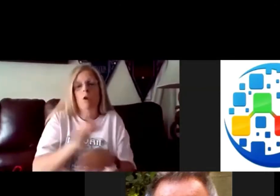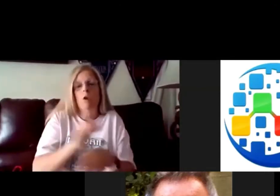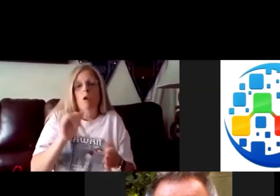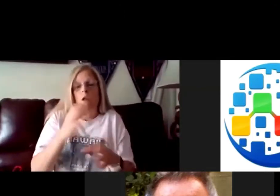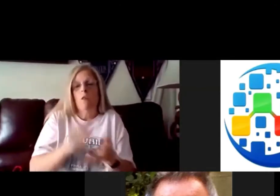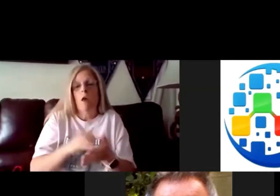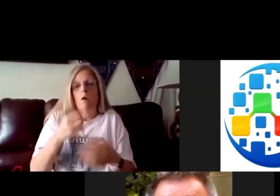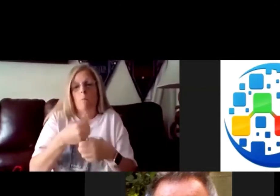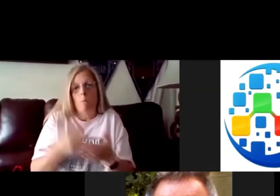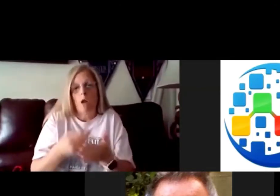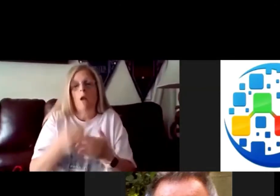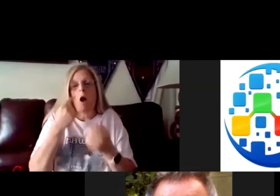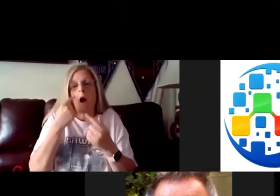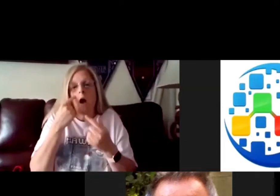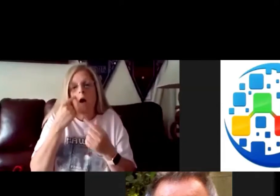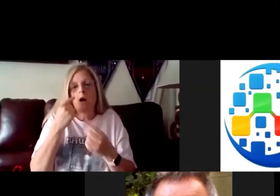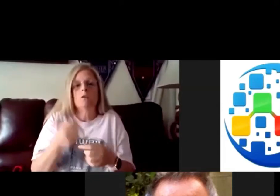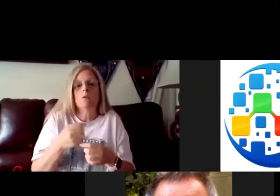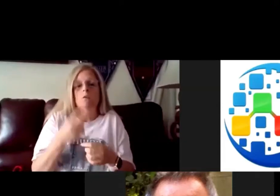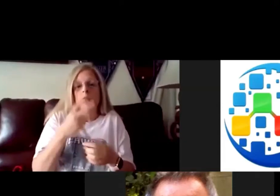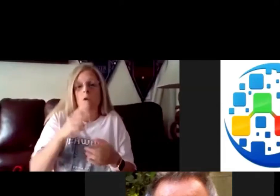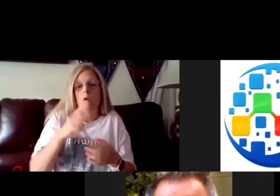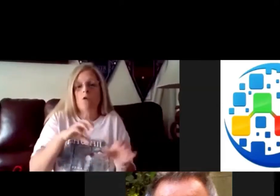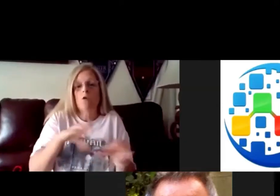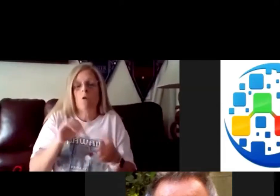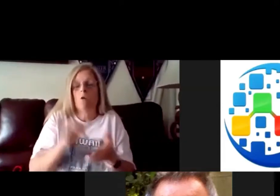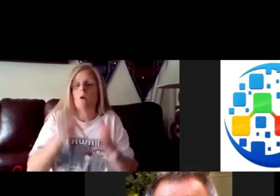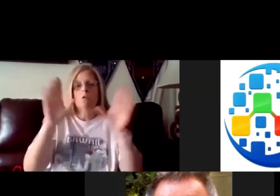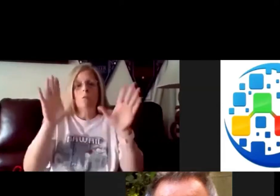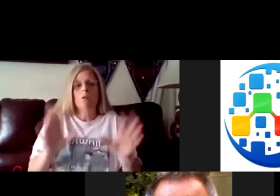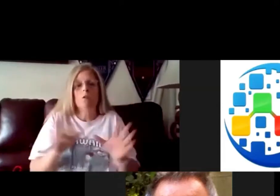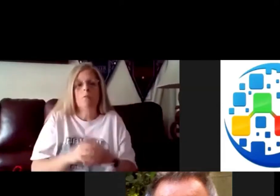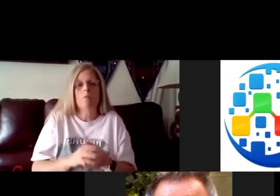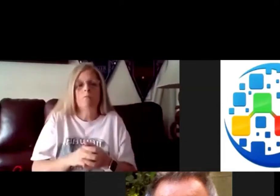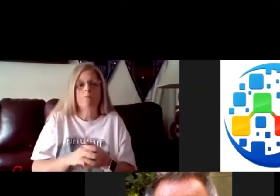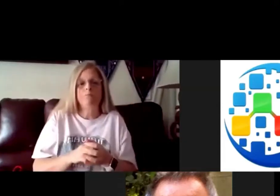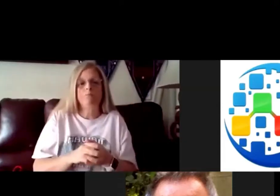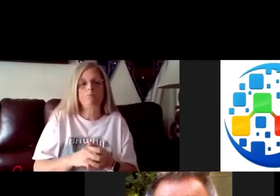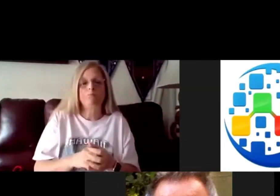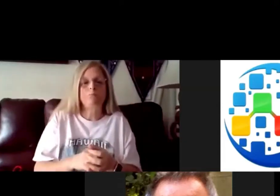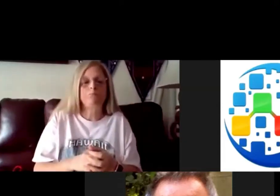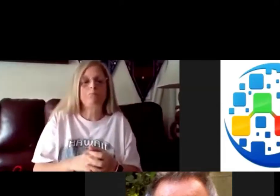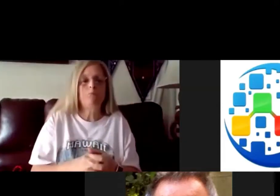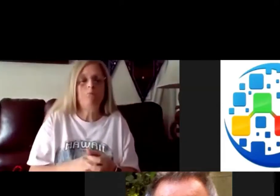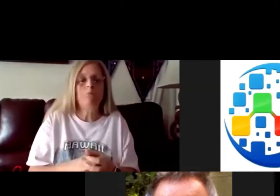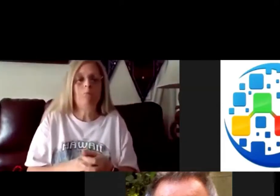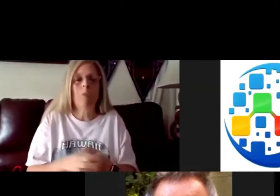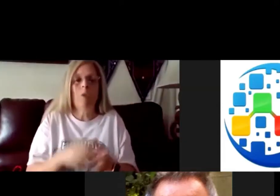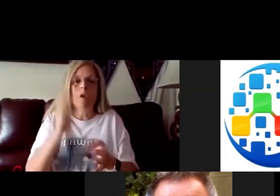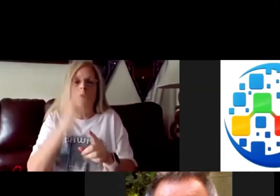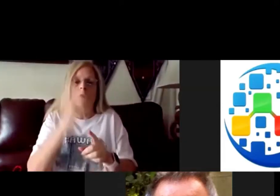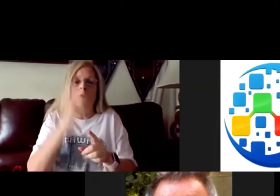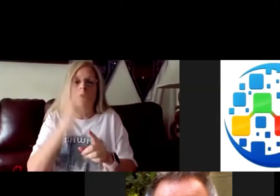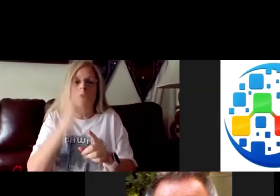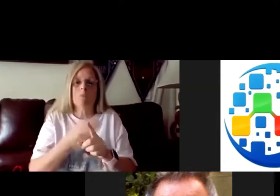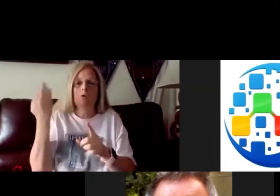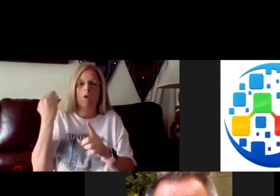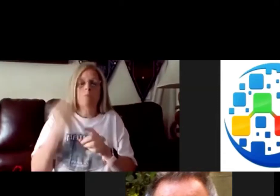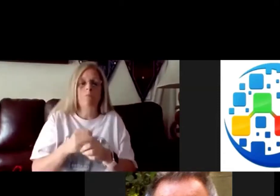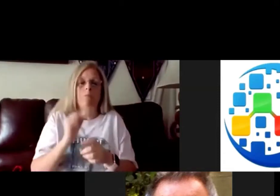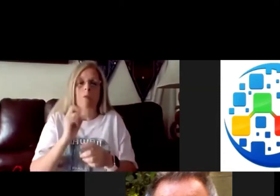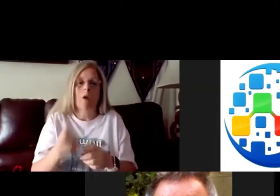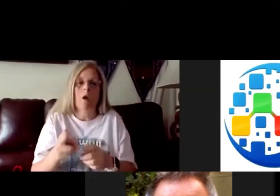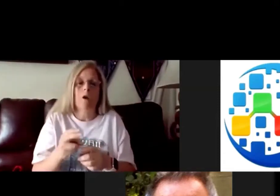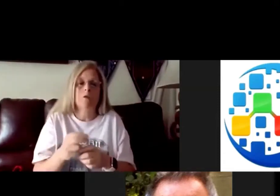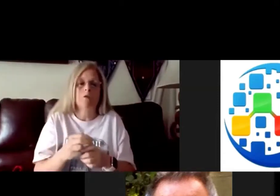you're doing, it really is extraordinary. And here's the caveat to that. 6 months ago, Ash Mufareh did